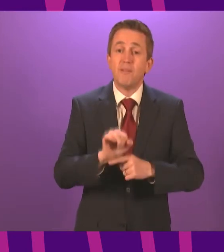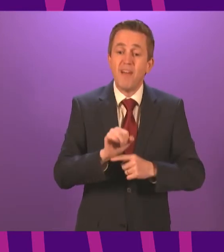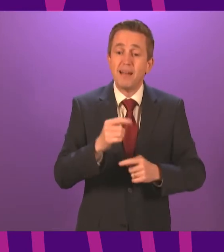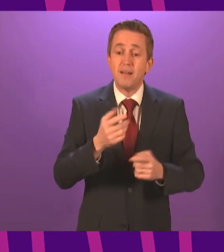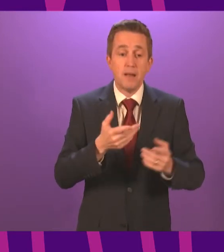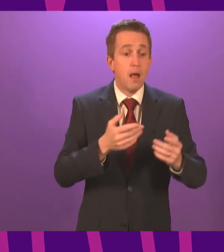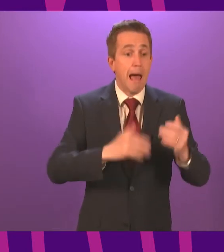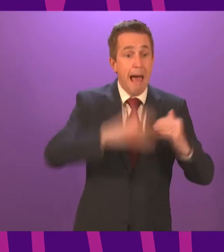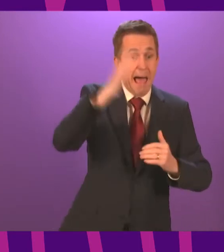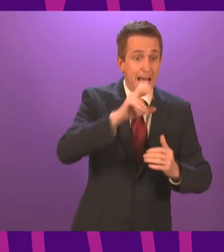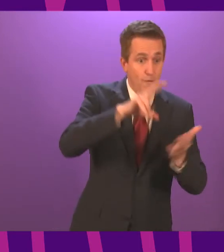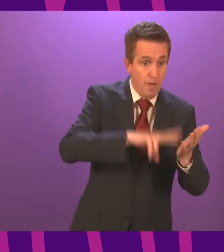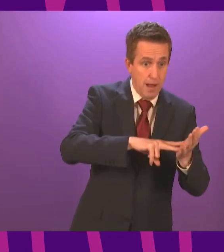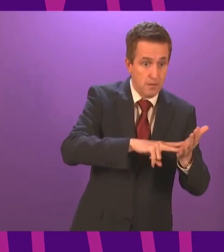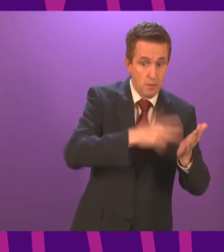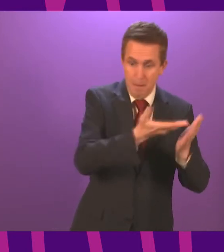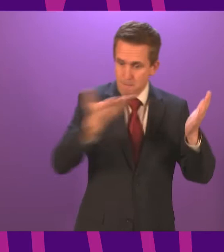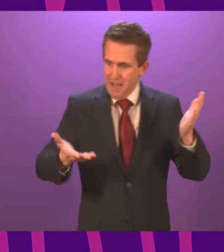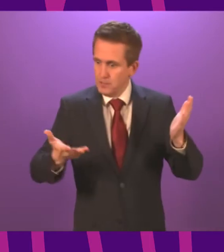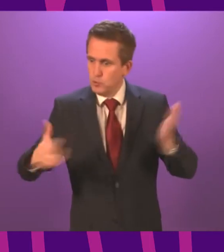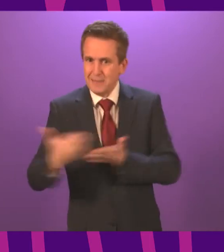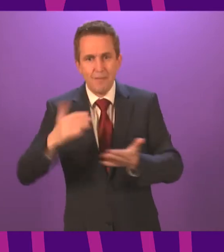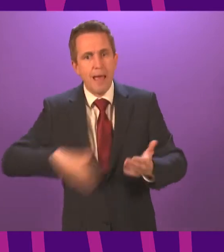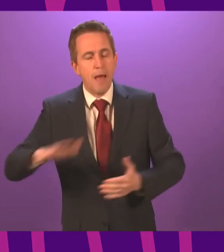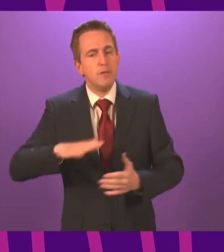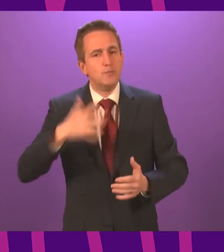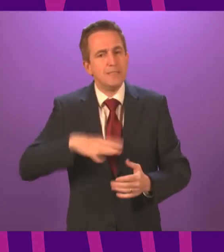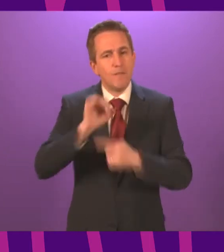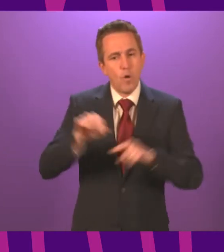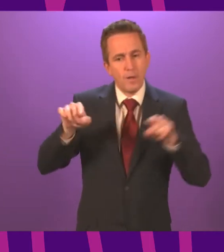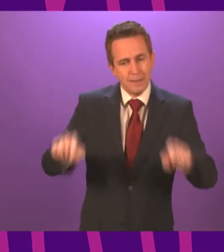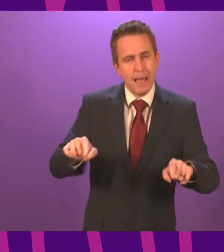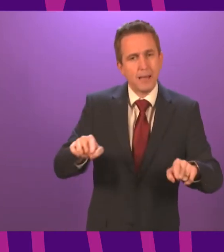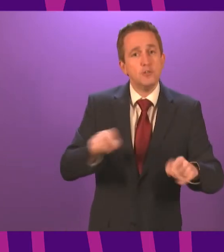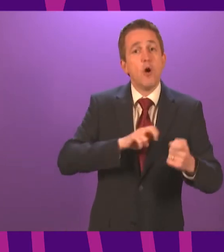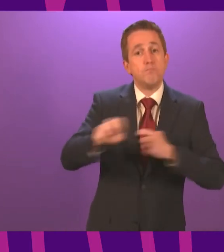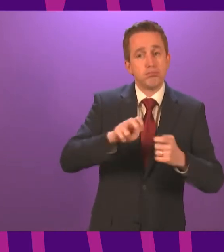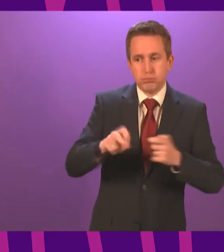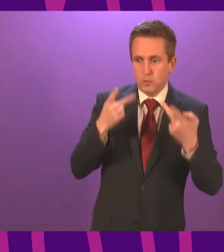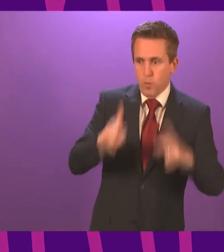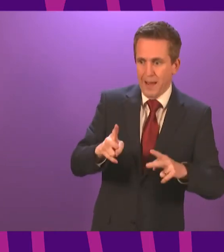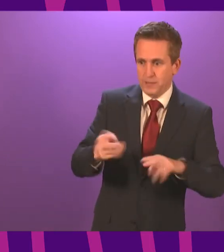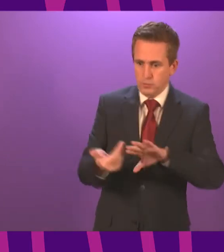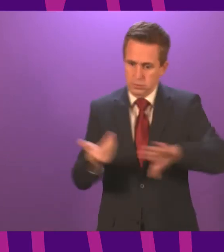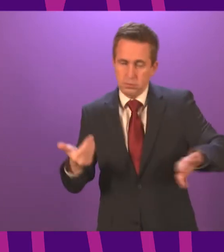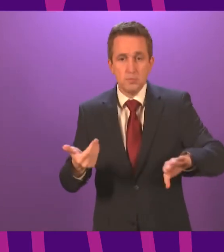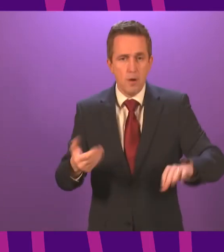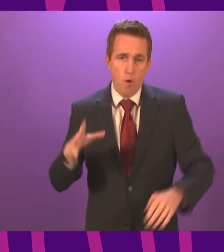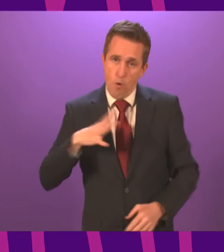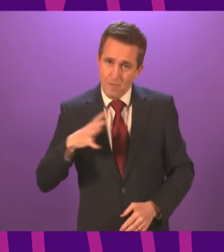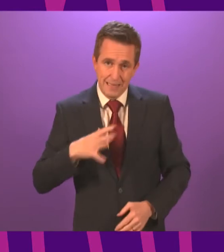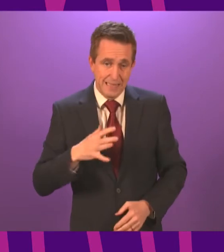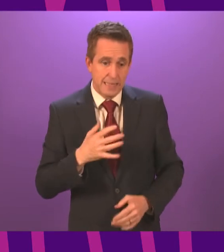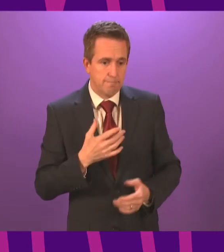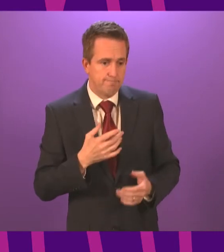to low prevalence. Consequently, limiting non-essential travel is an essential element of that approach. We've already asked people not to travel in and out